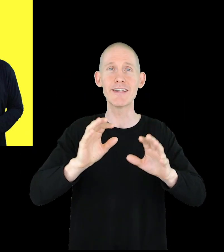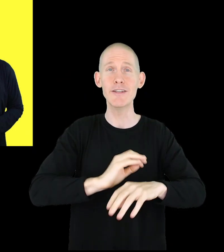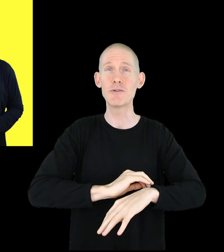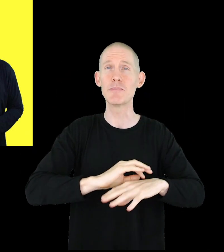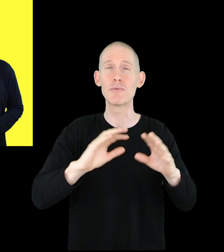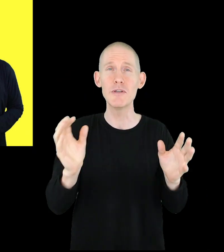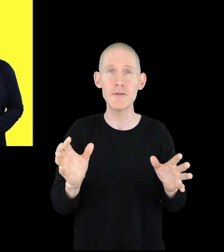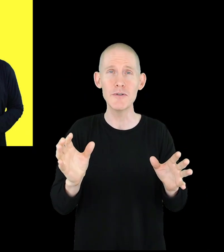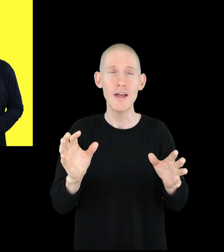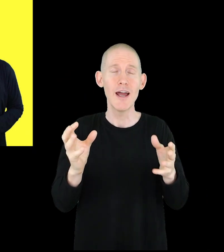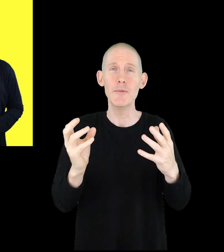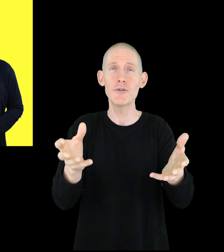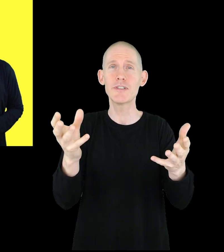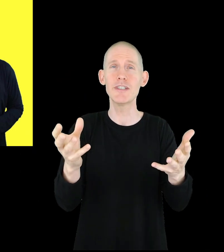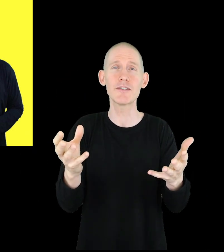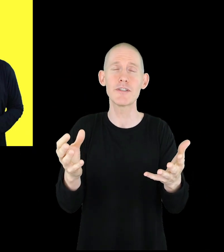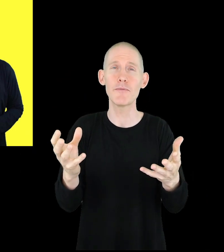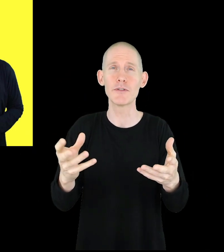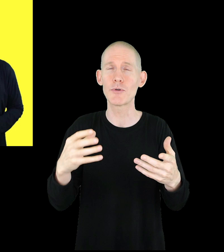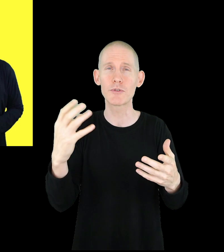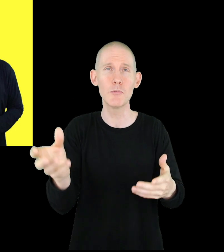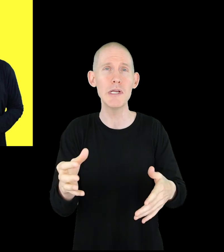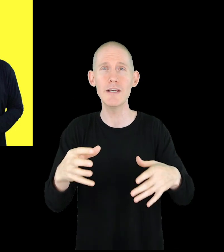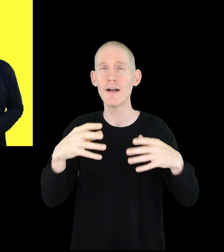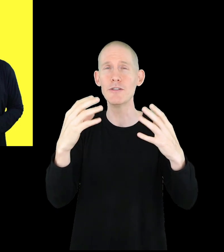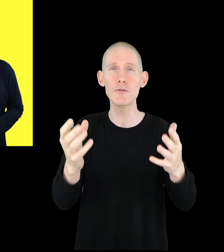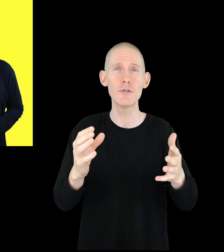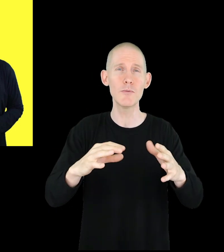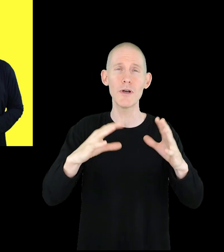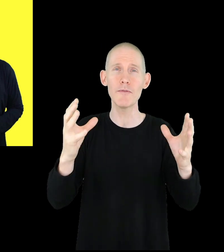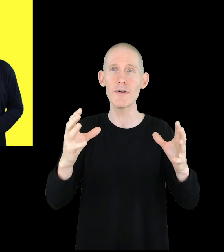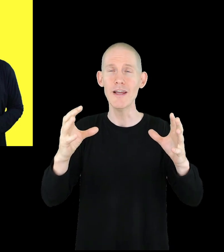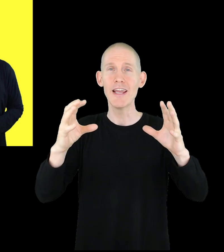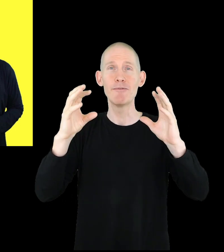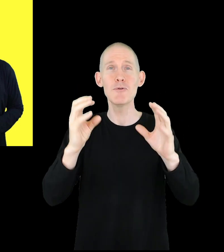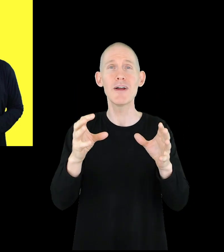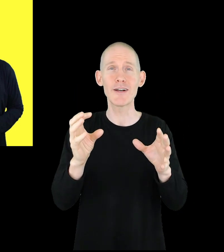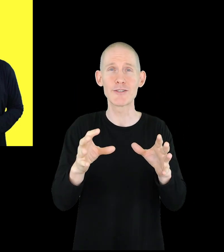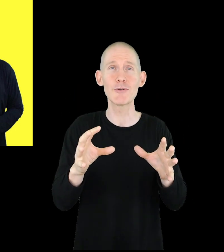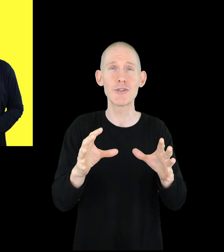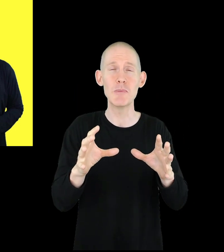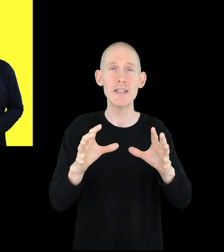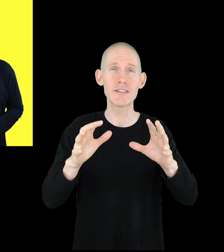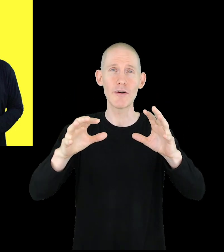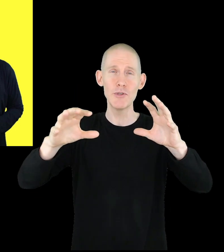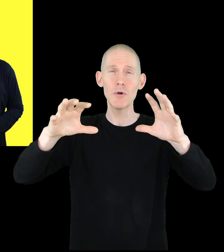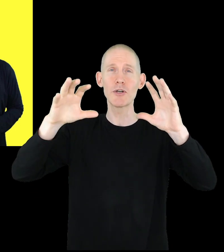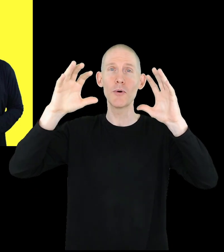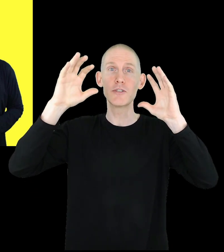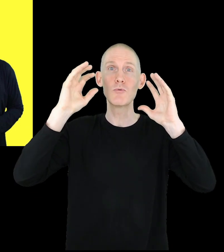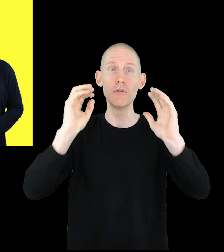that you can preview. I mean, you can see our stuff on social media, on YouTube, whatever. If you like our social media stuff, you are going to